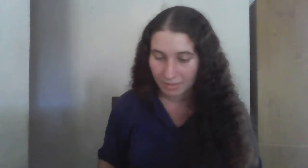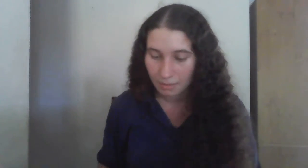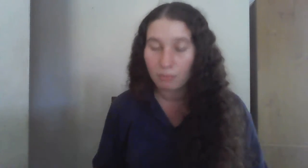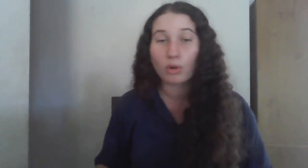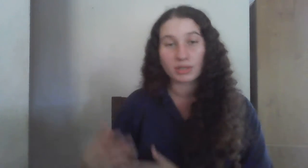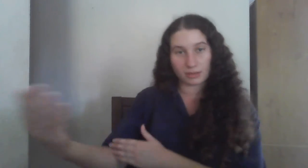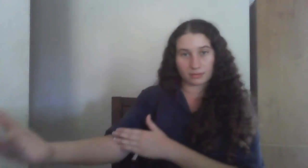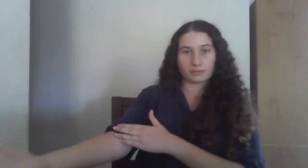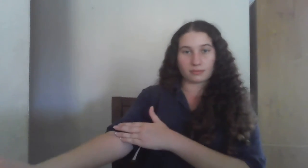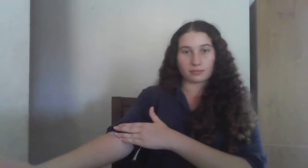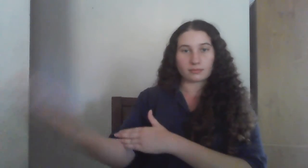Morning.